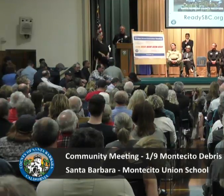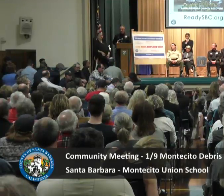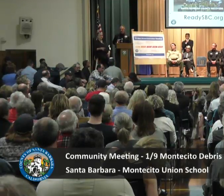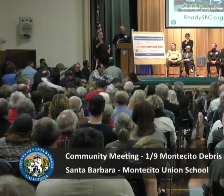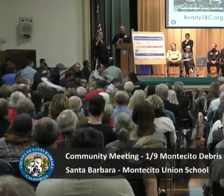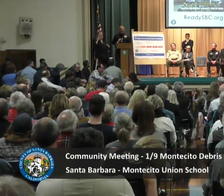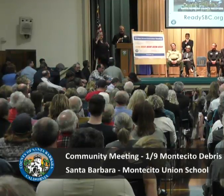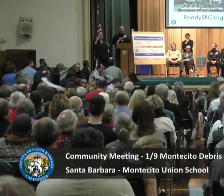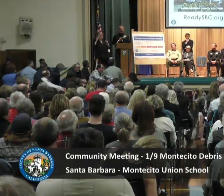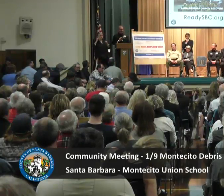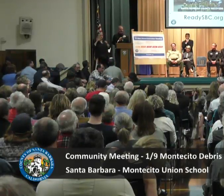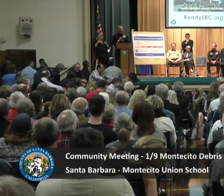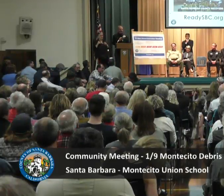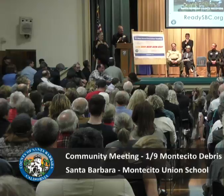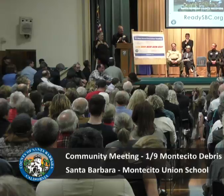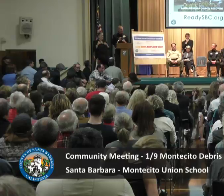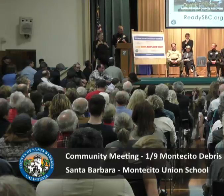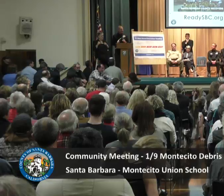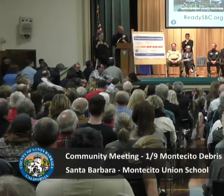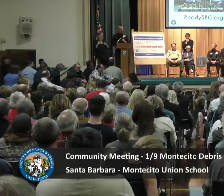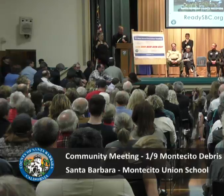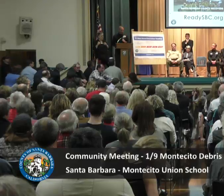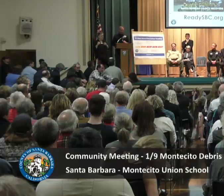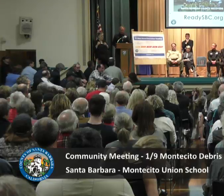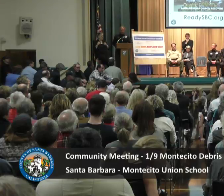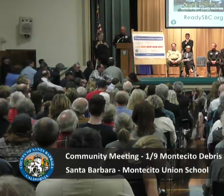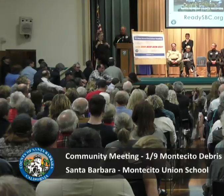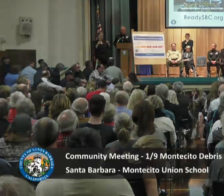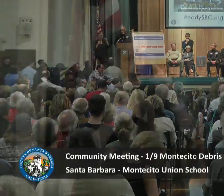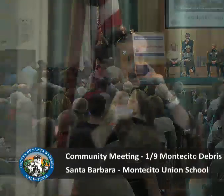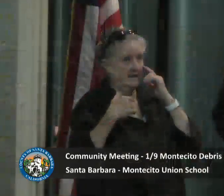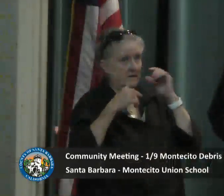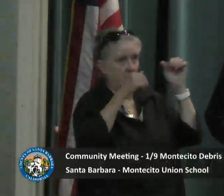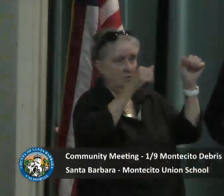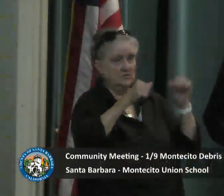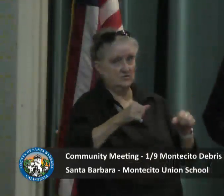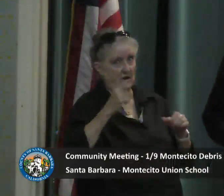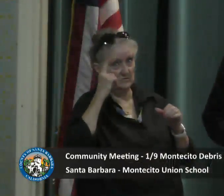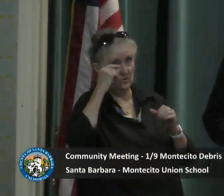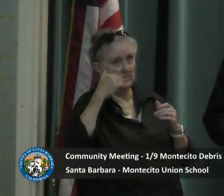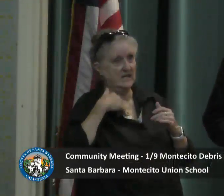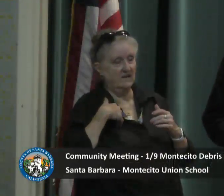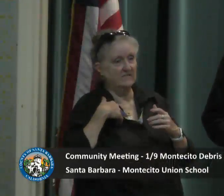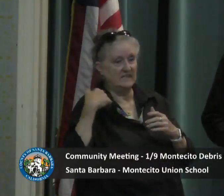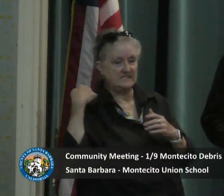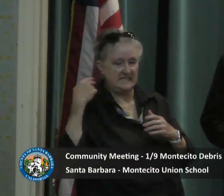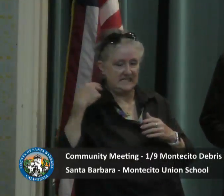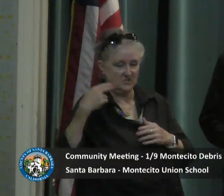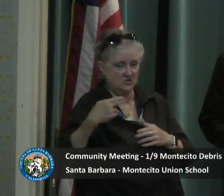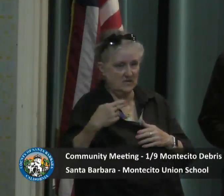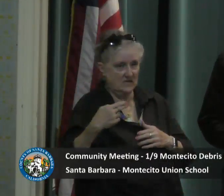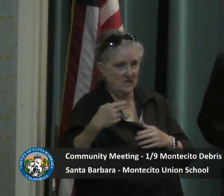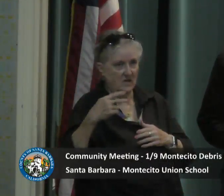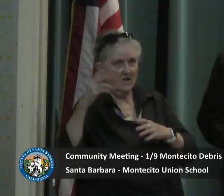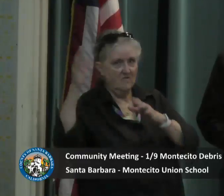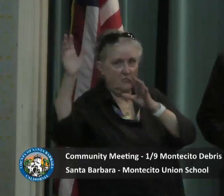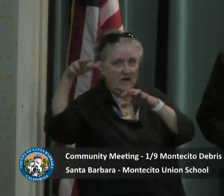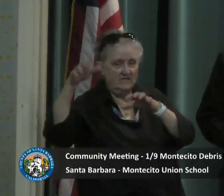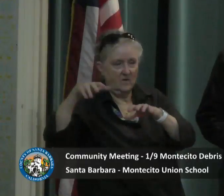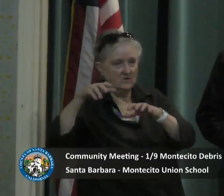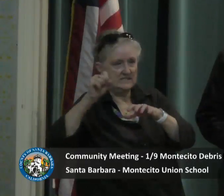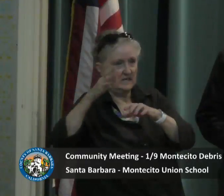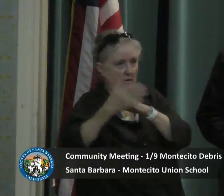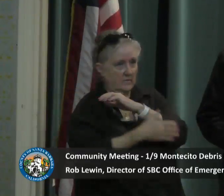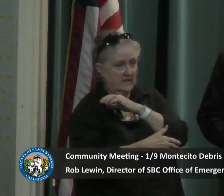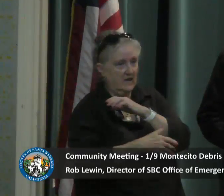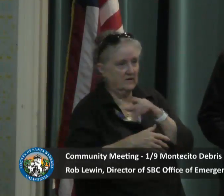Well, I'm hoping we have our, we had a poster I was hoping would be here tonight. That was the history of rainfall in Santa Barbara